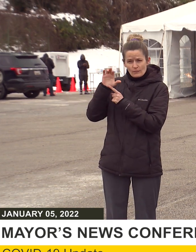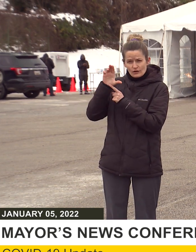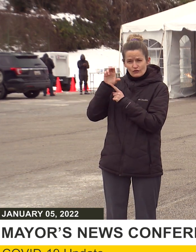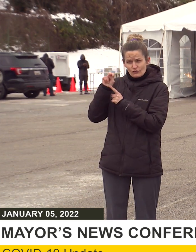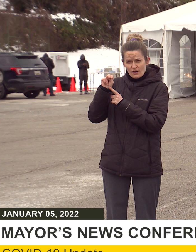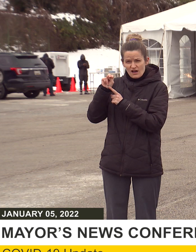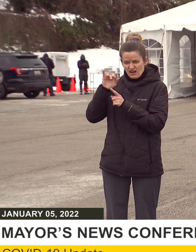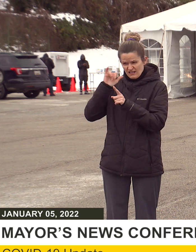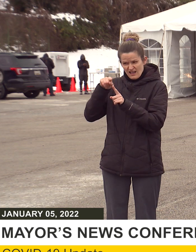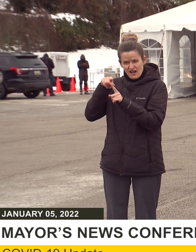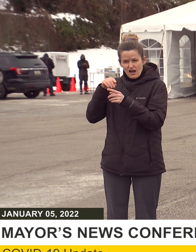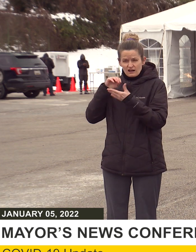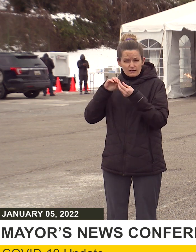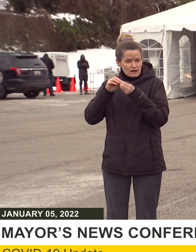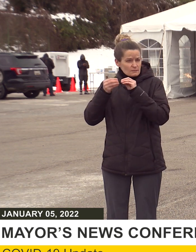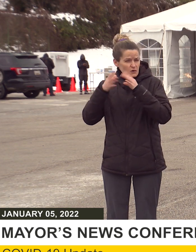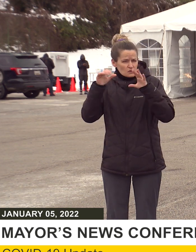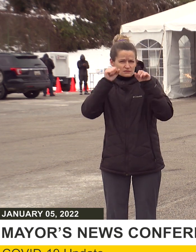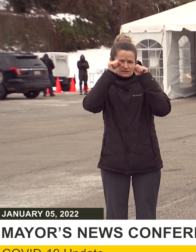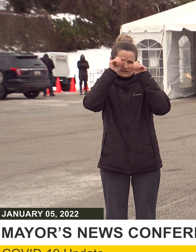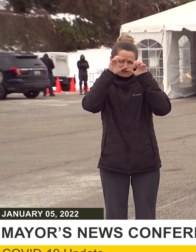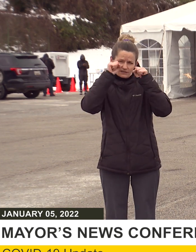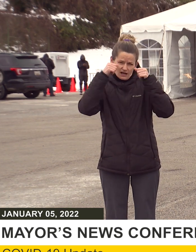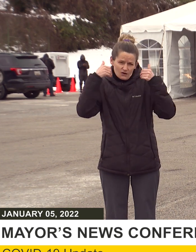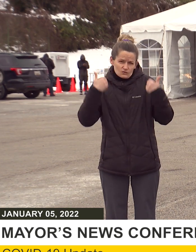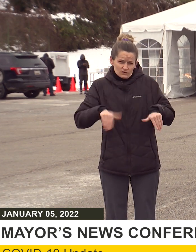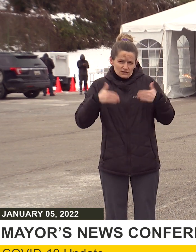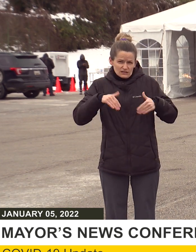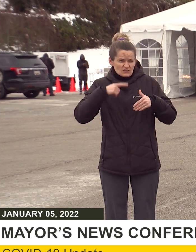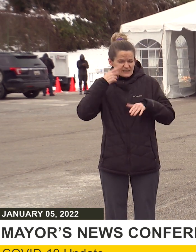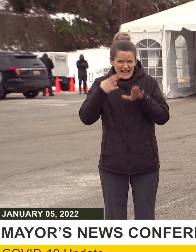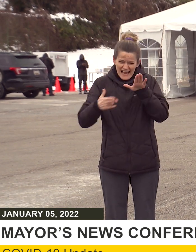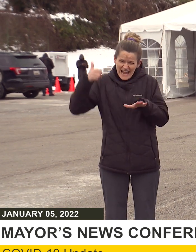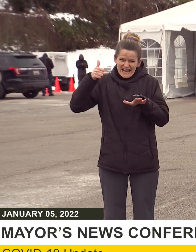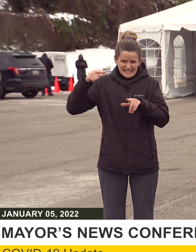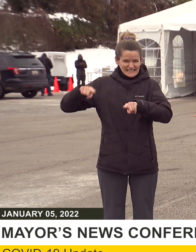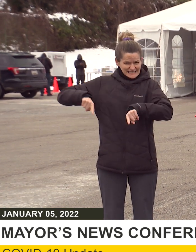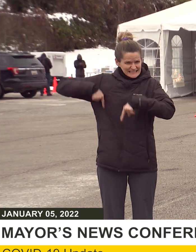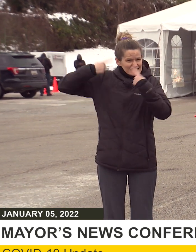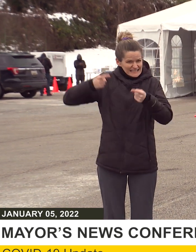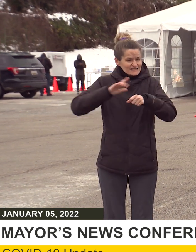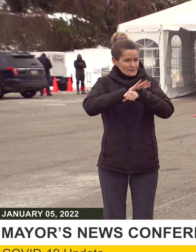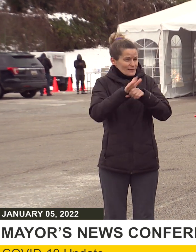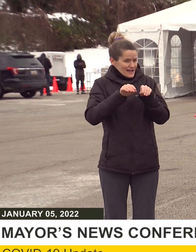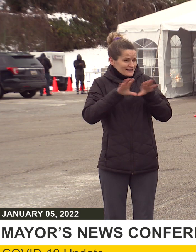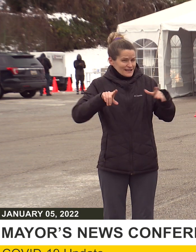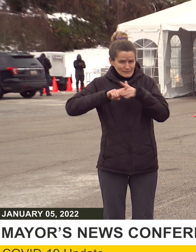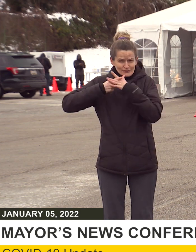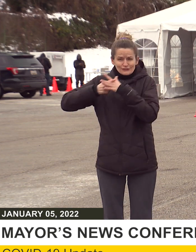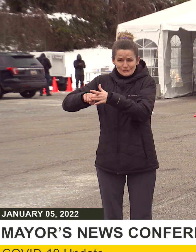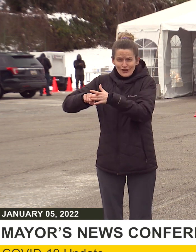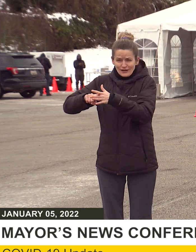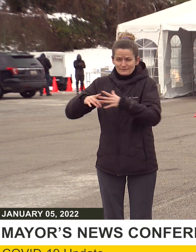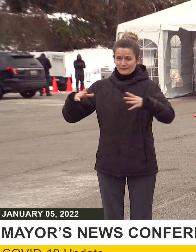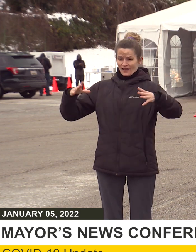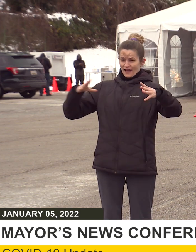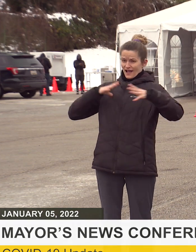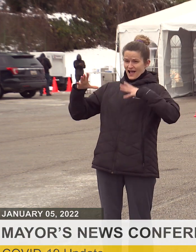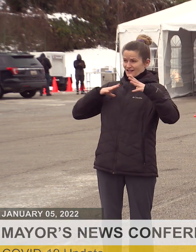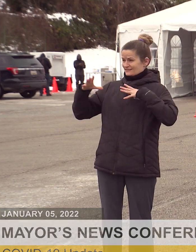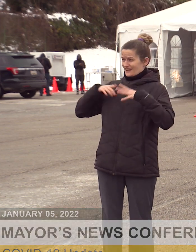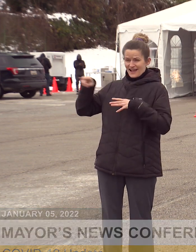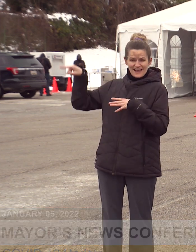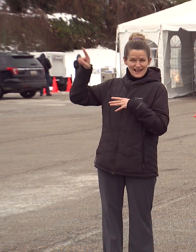during the pandemic. Before the holiday, we stood with our hospital partners who cautioned us that based on what they were